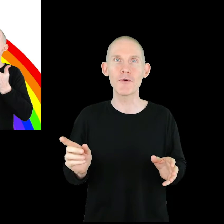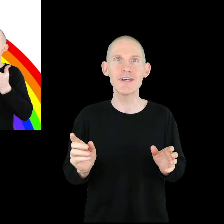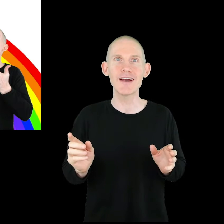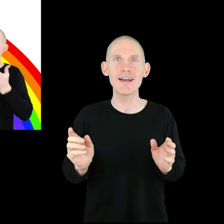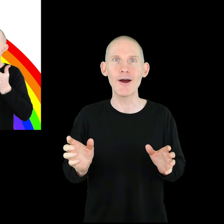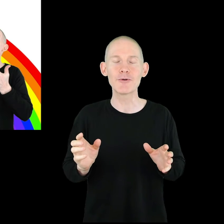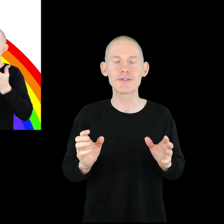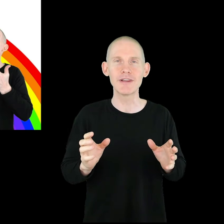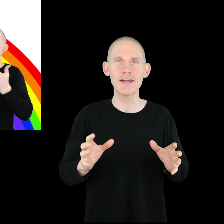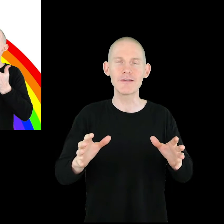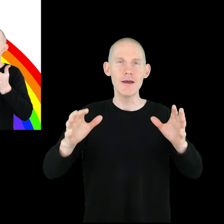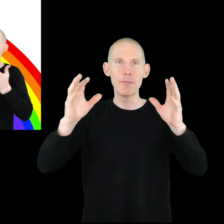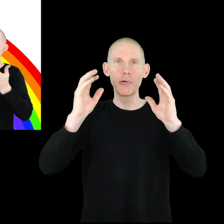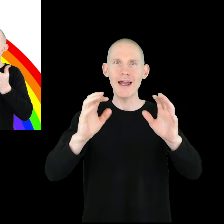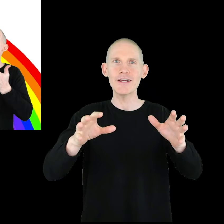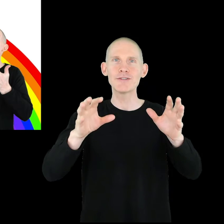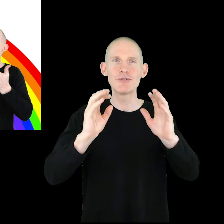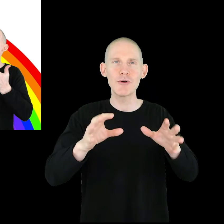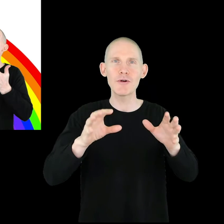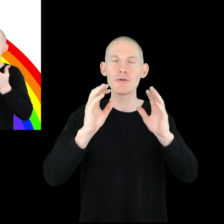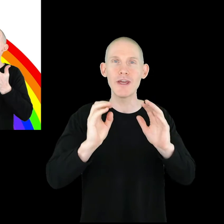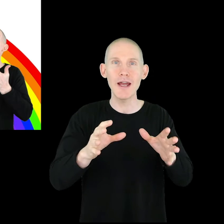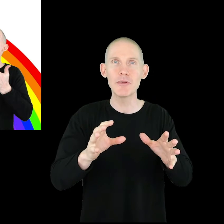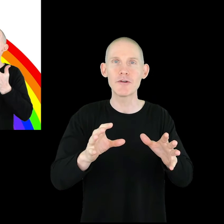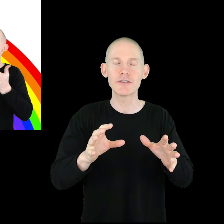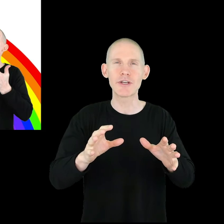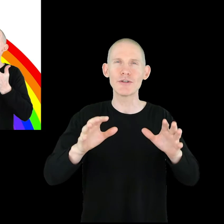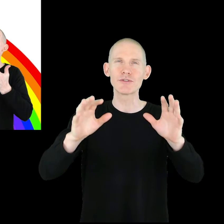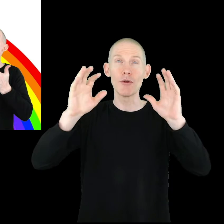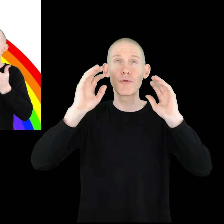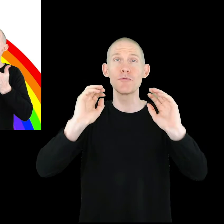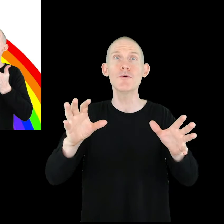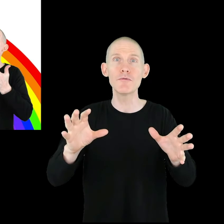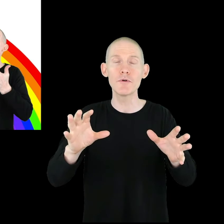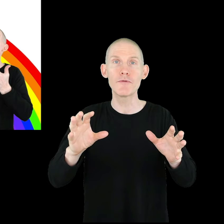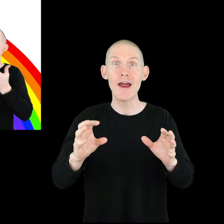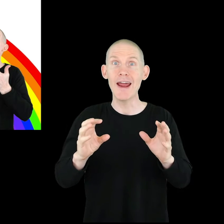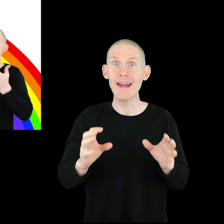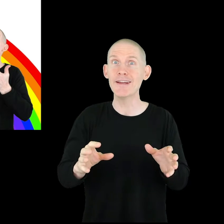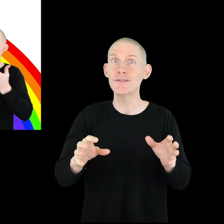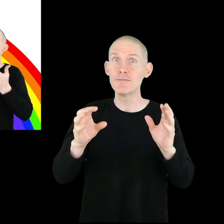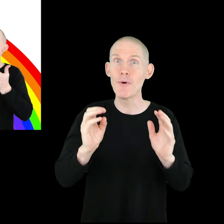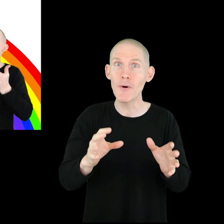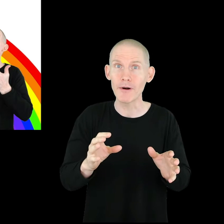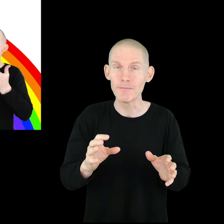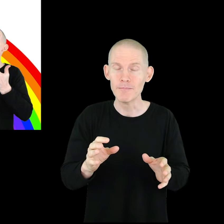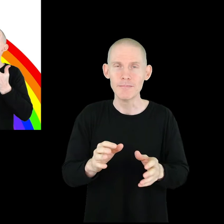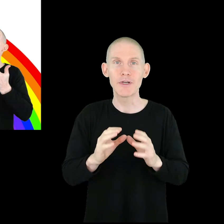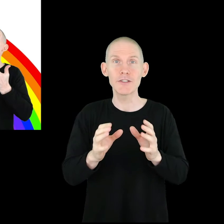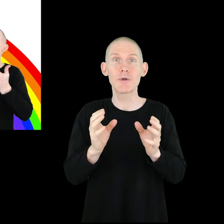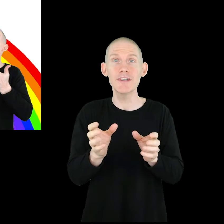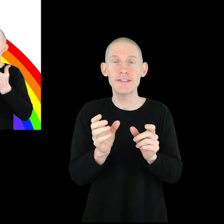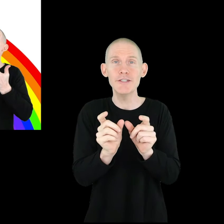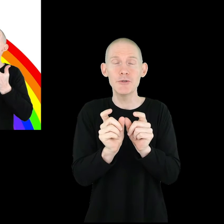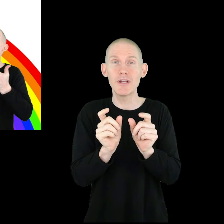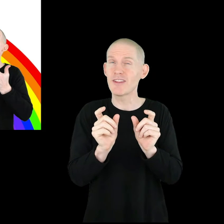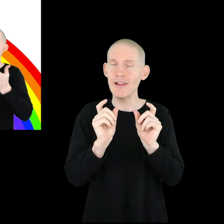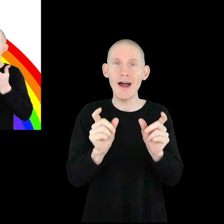49 hours in length. Blast your vocabulary skills through the roof and more. Because we're going to teach you lots